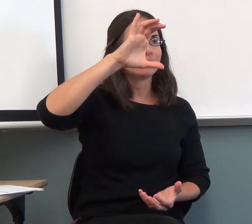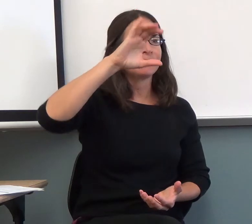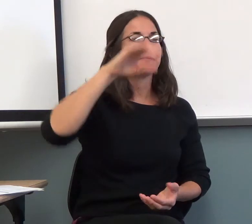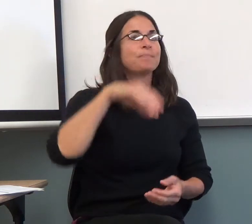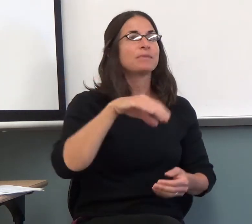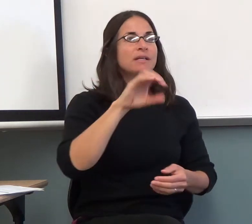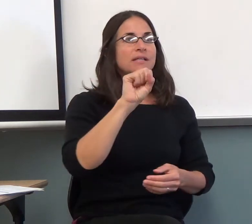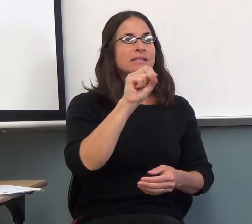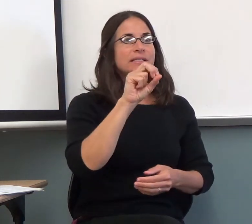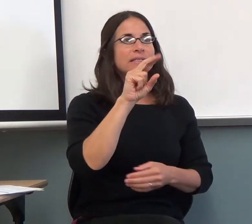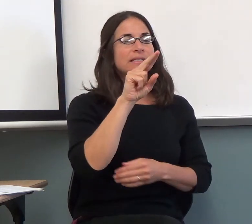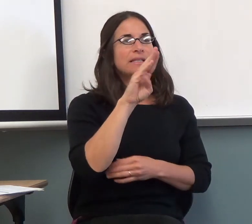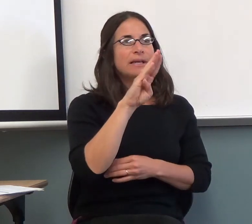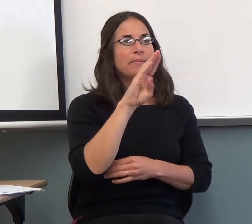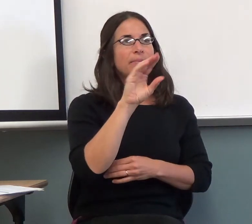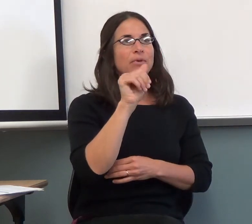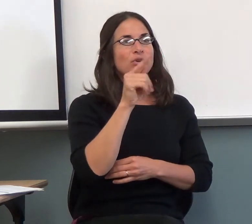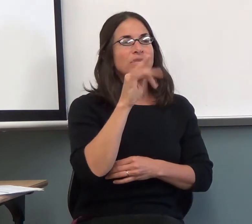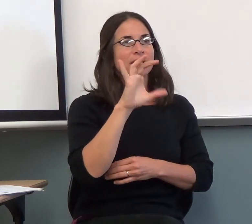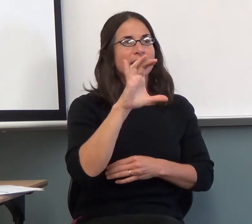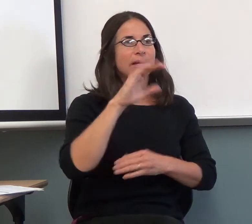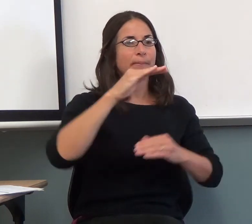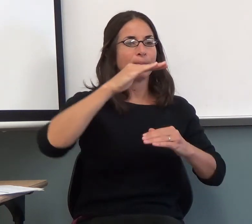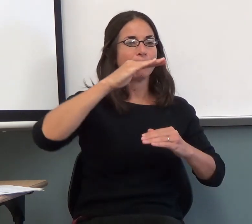country. Does that make sense?